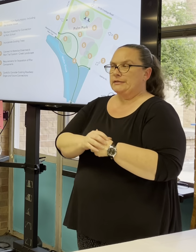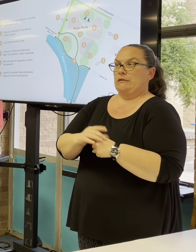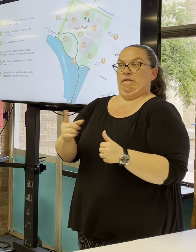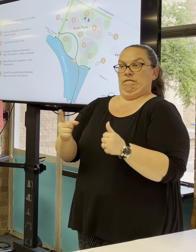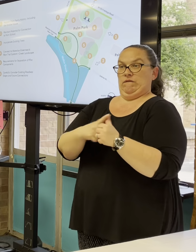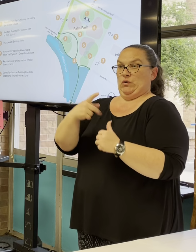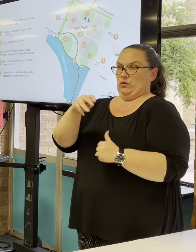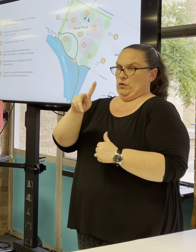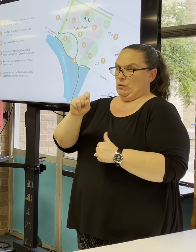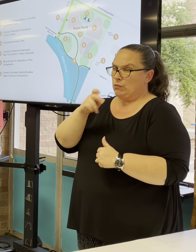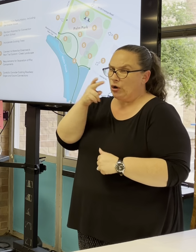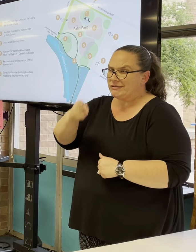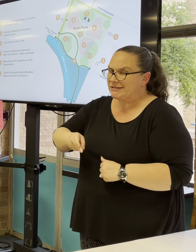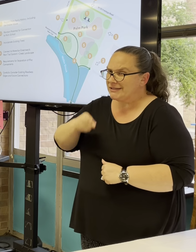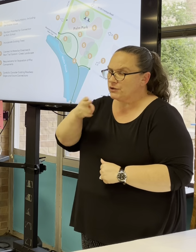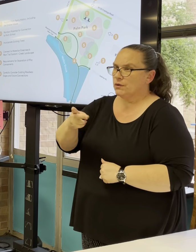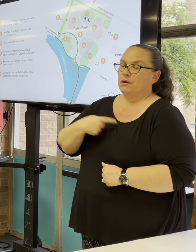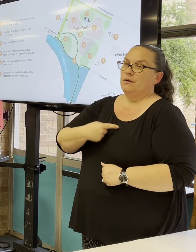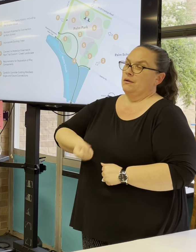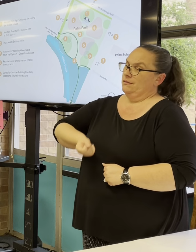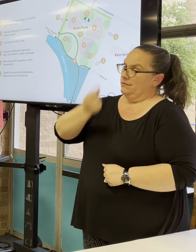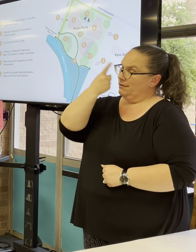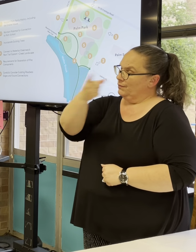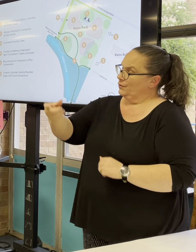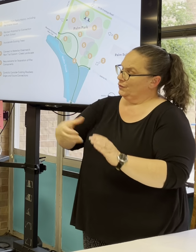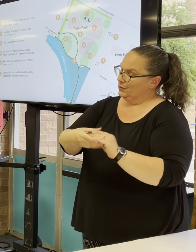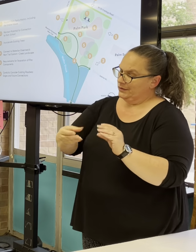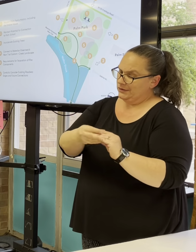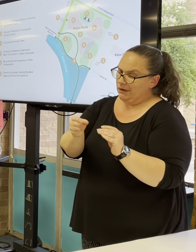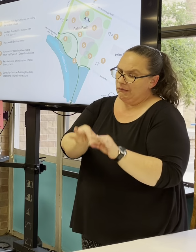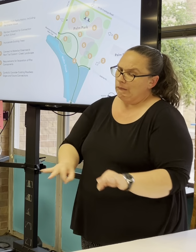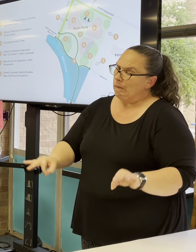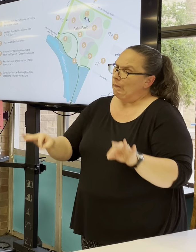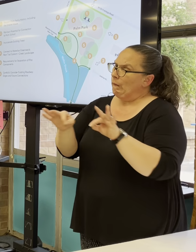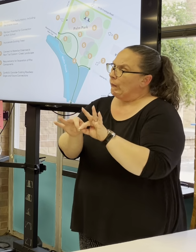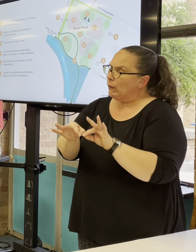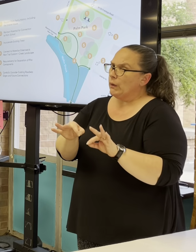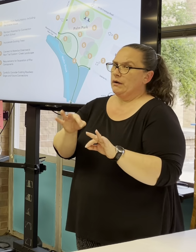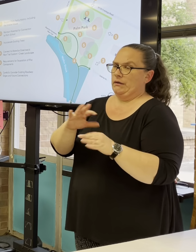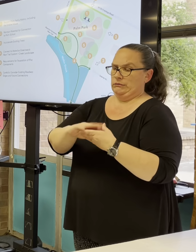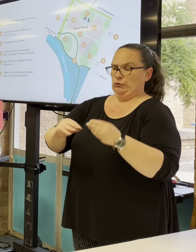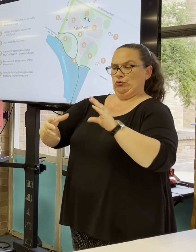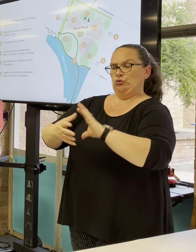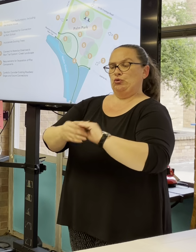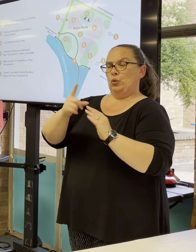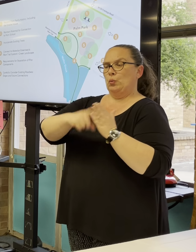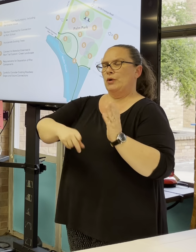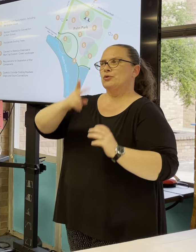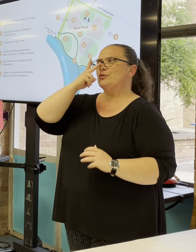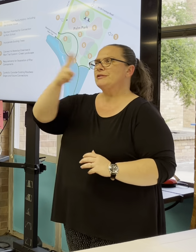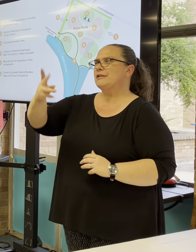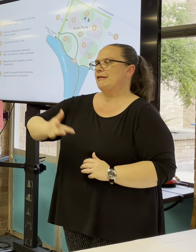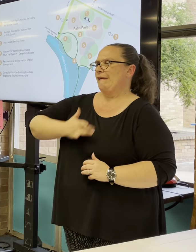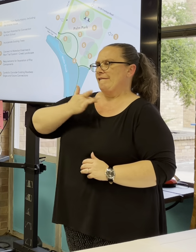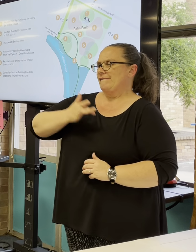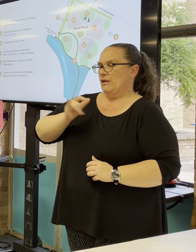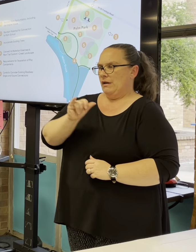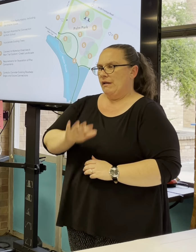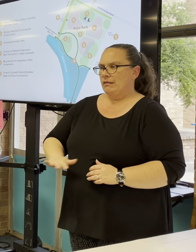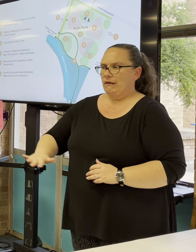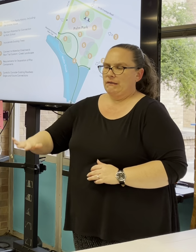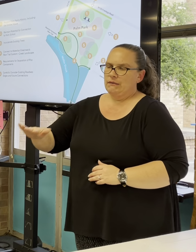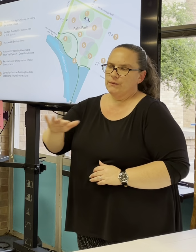park's history is, we hear you loud and clear about how important that needs to be in the storytelling and what you see and feel in this space.